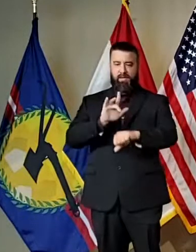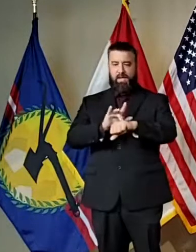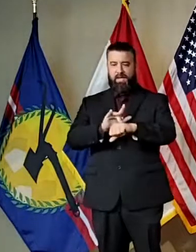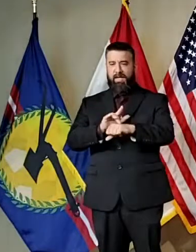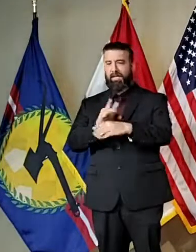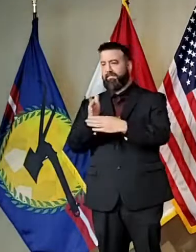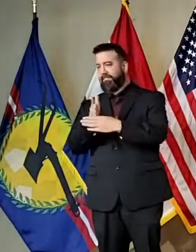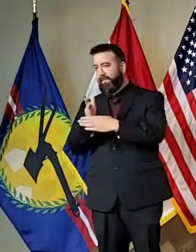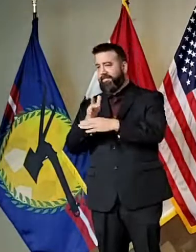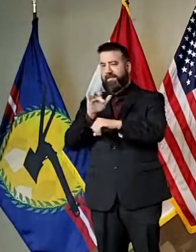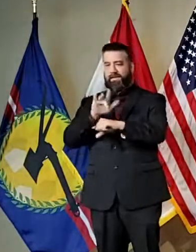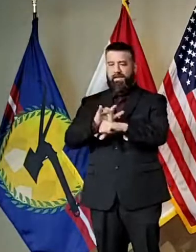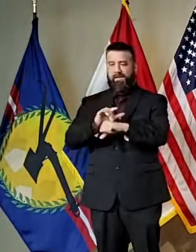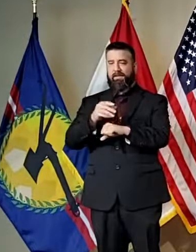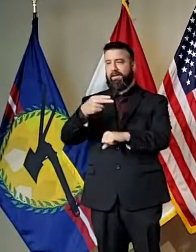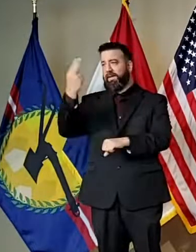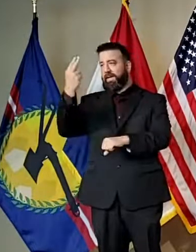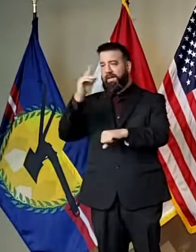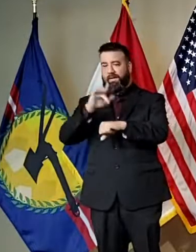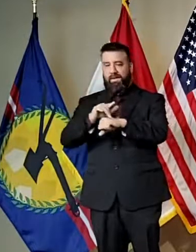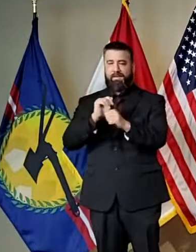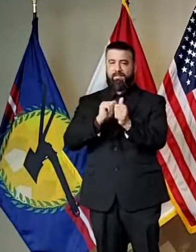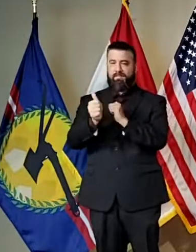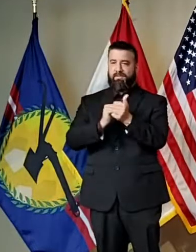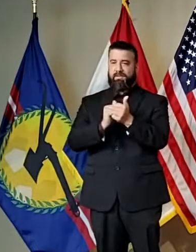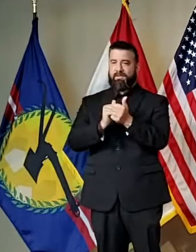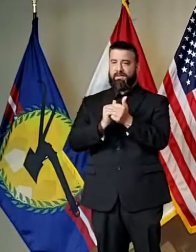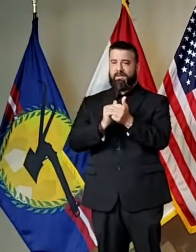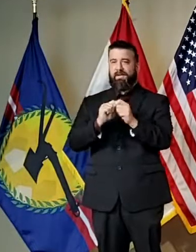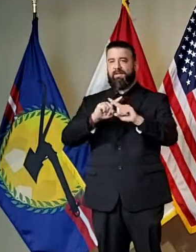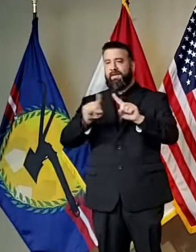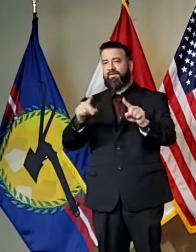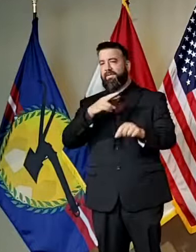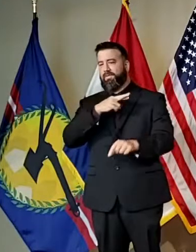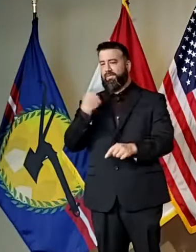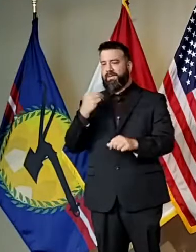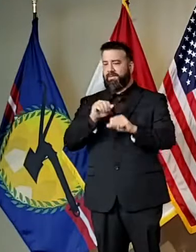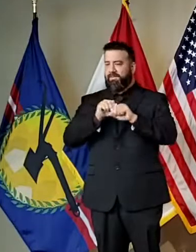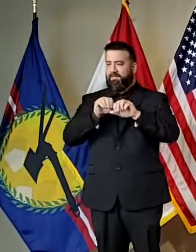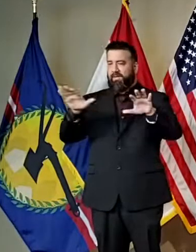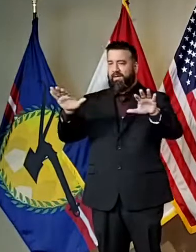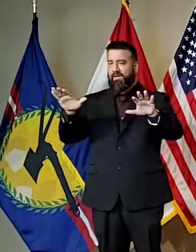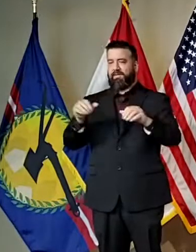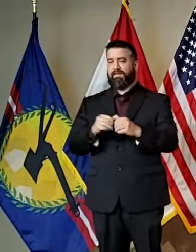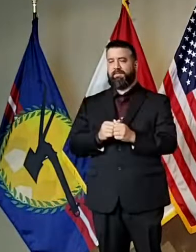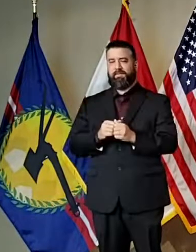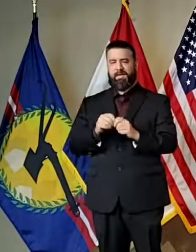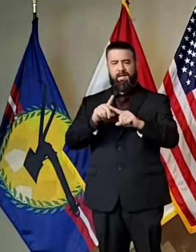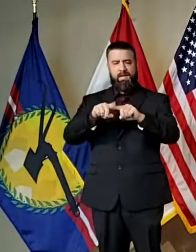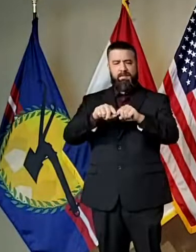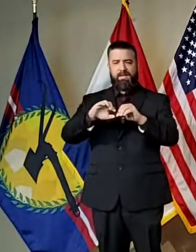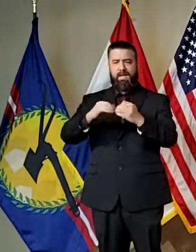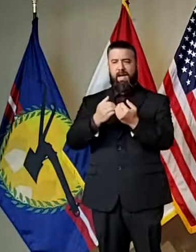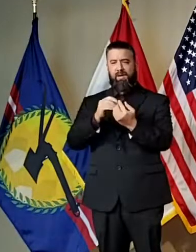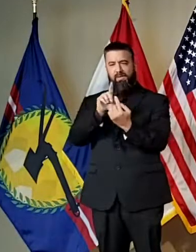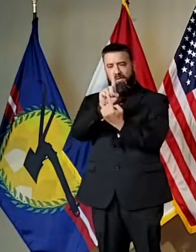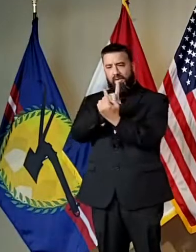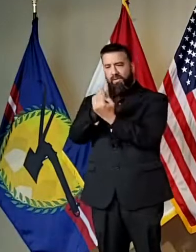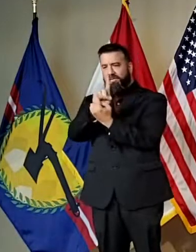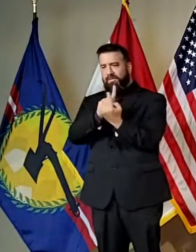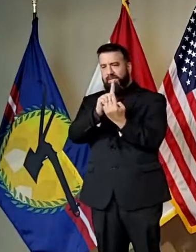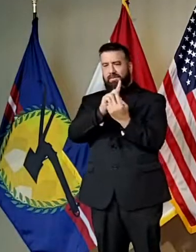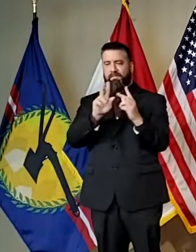sports have a greater likelihood of transmission based on how close they are and how frequently they are